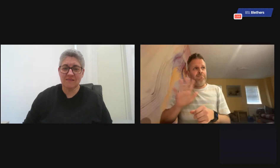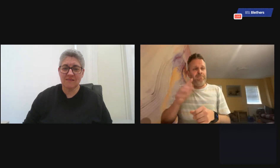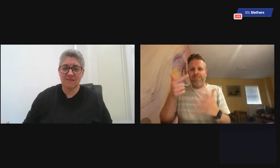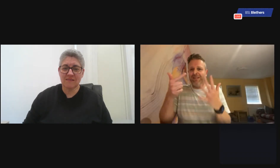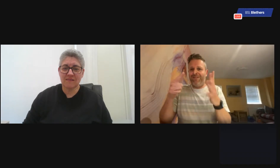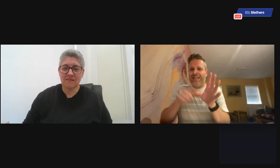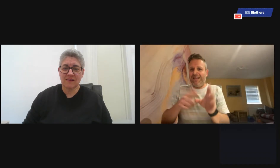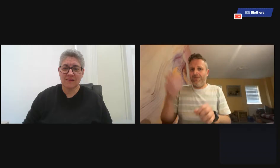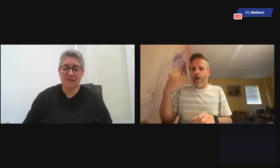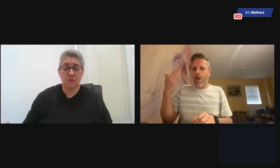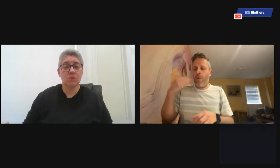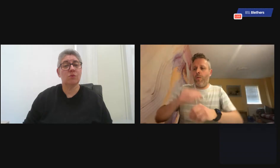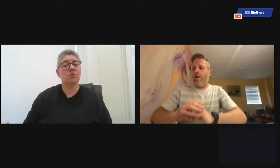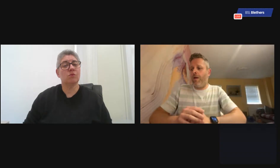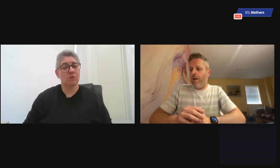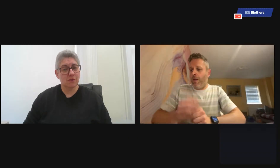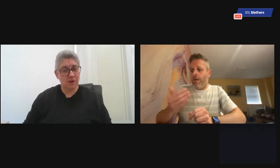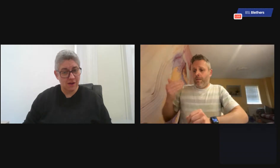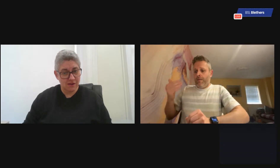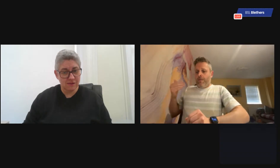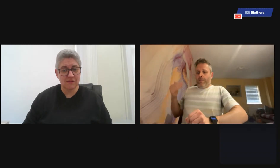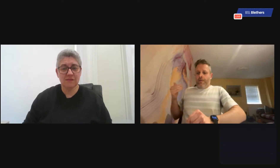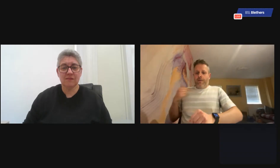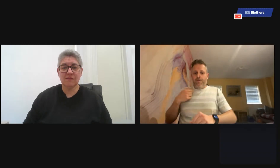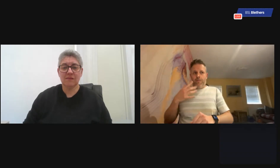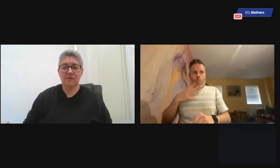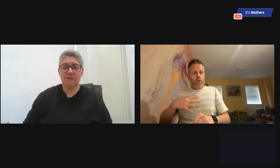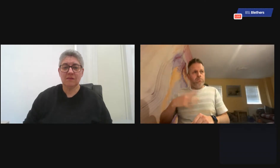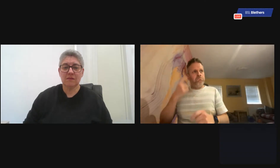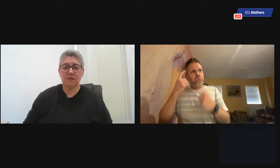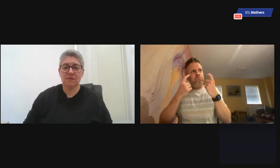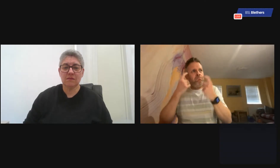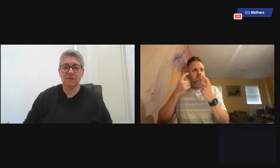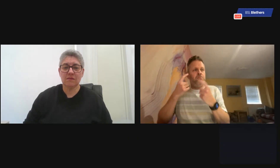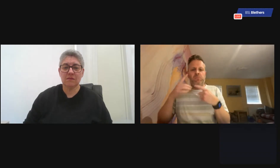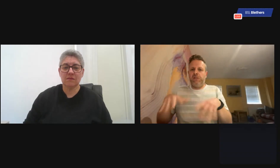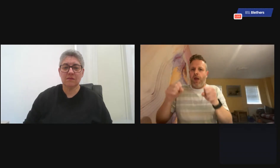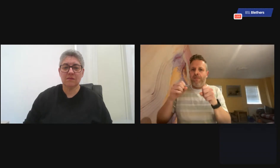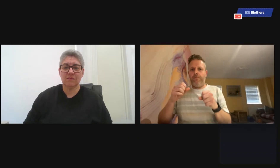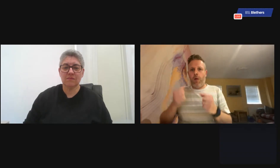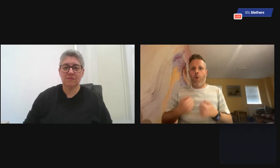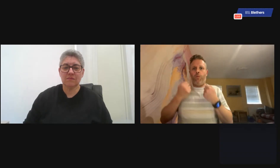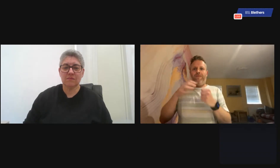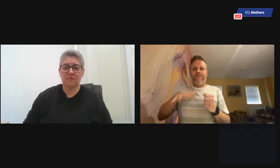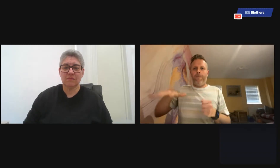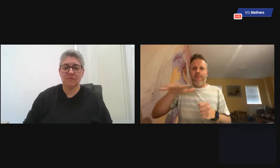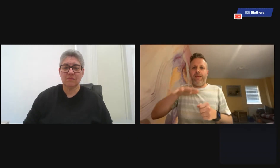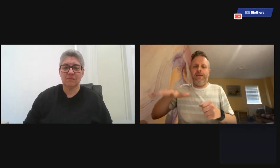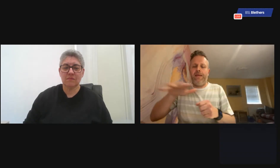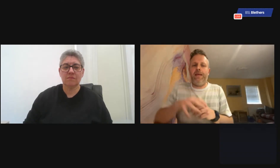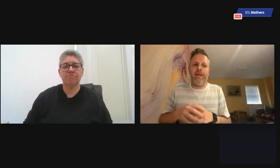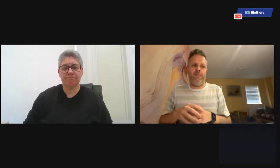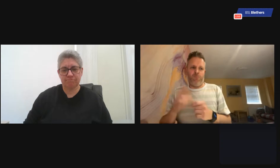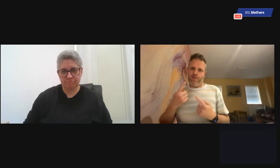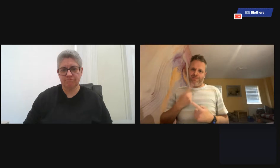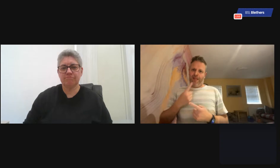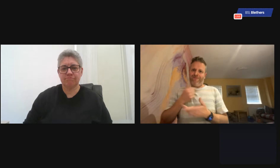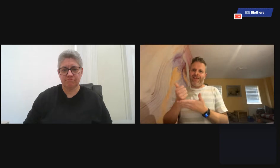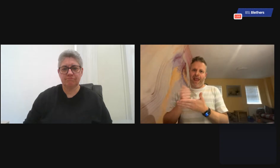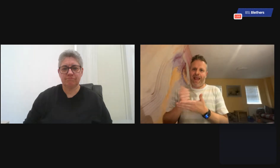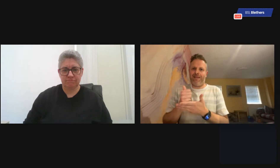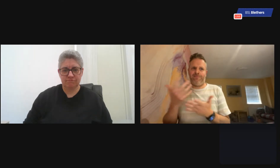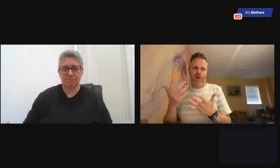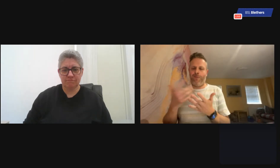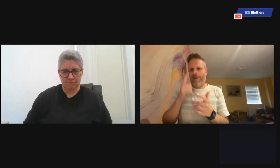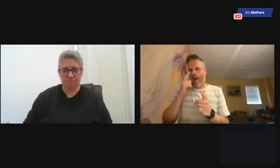I started fostering probably about 7 years ago. And prior to that, I suppose I was considering my own